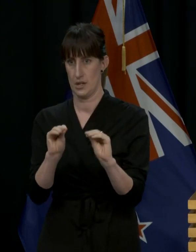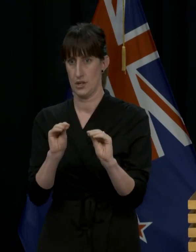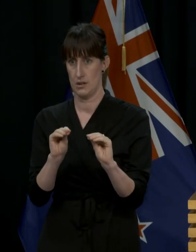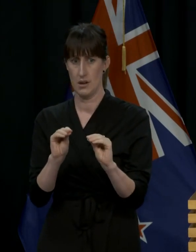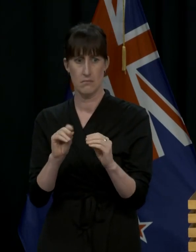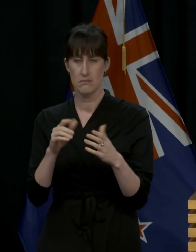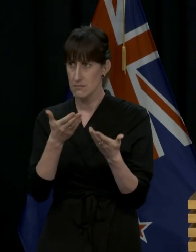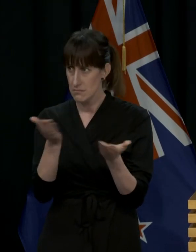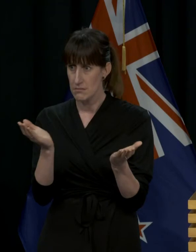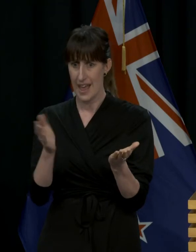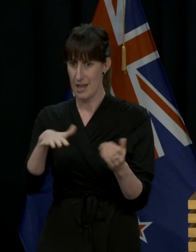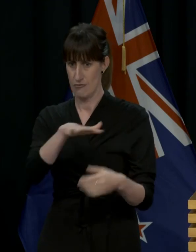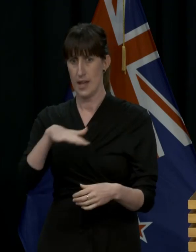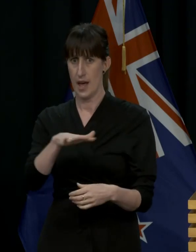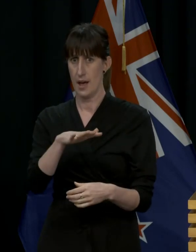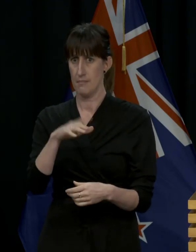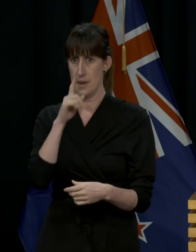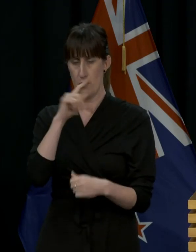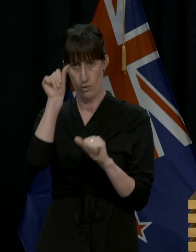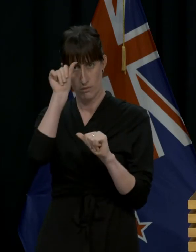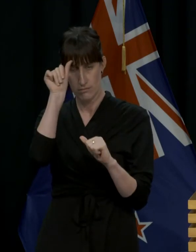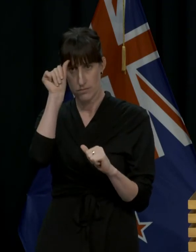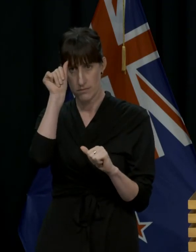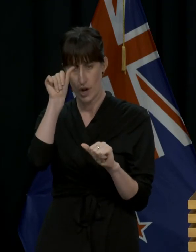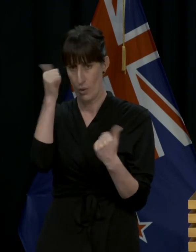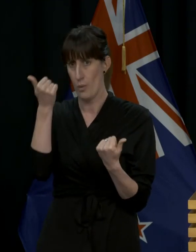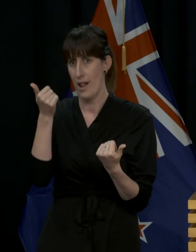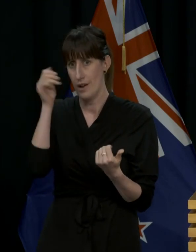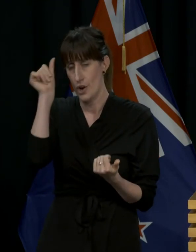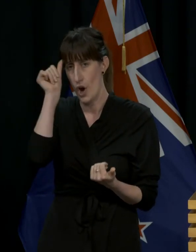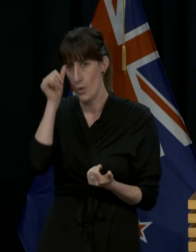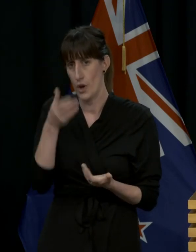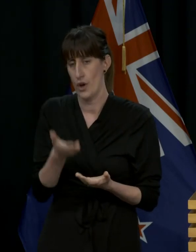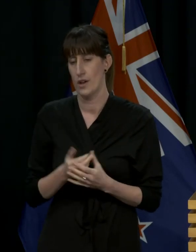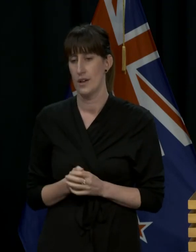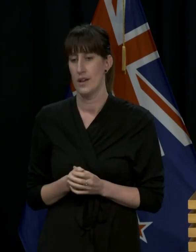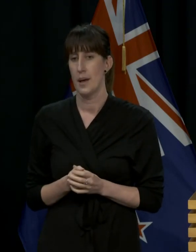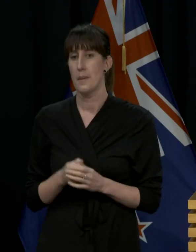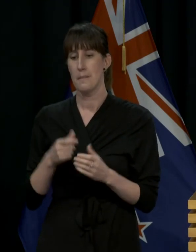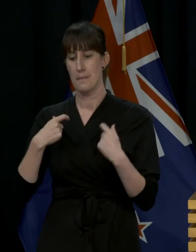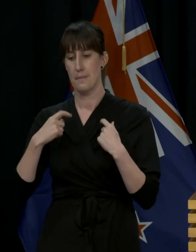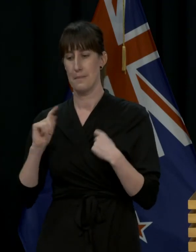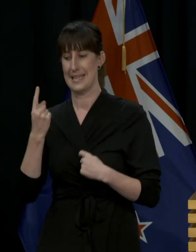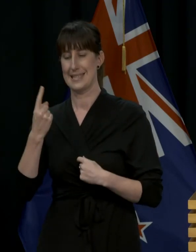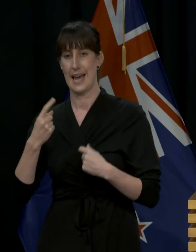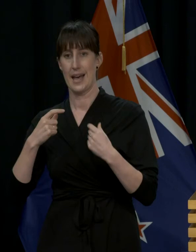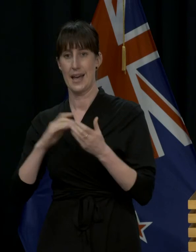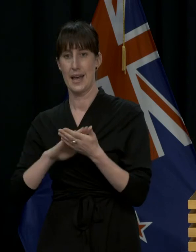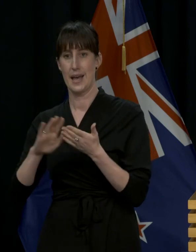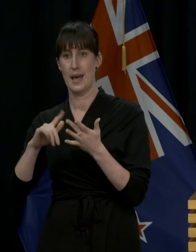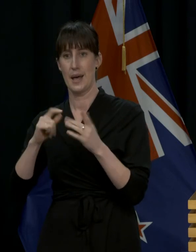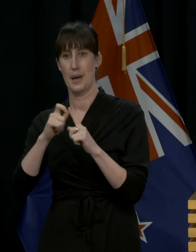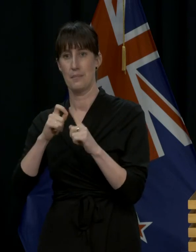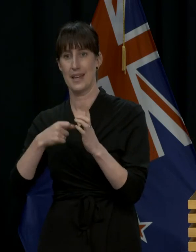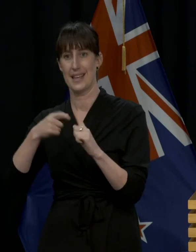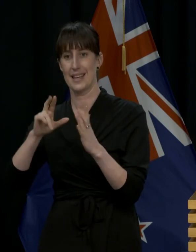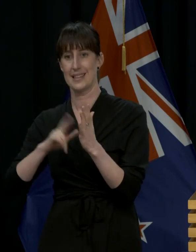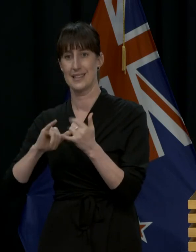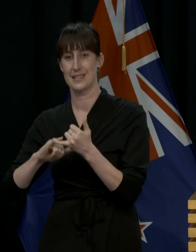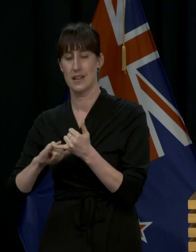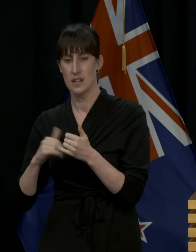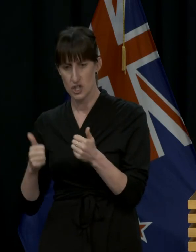well known in that sector, has done fantastic work directly alongside Minister Hipkins in the education space. She brings